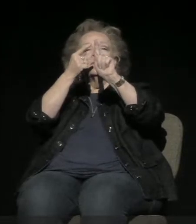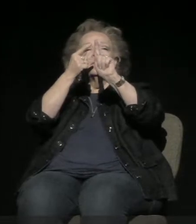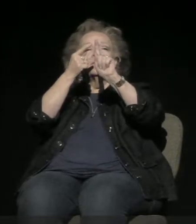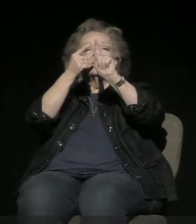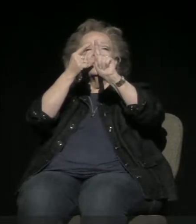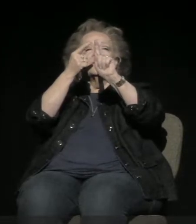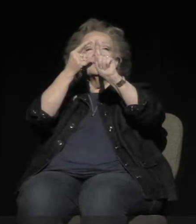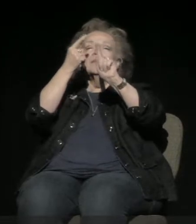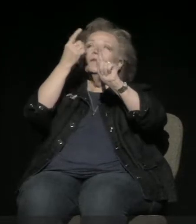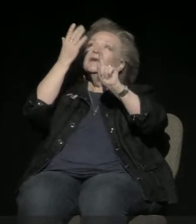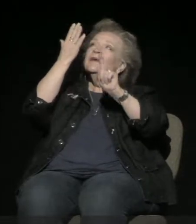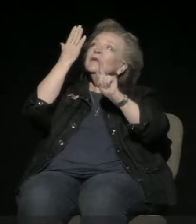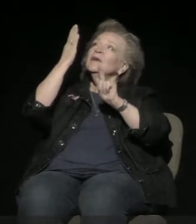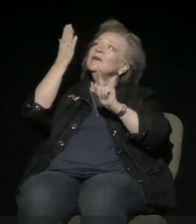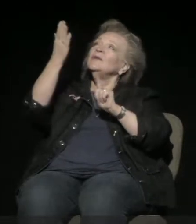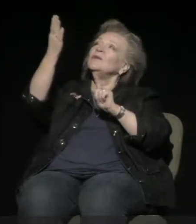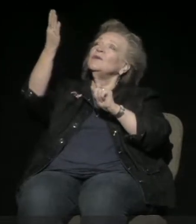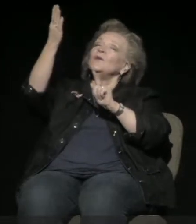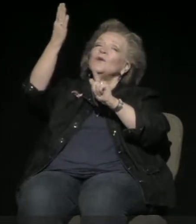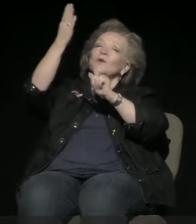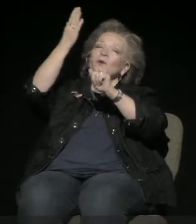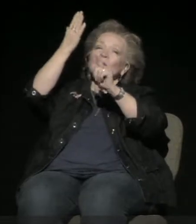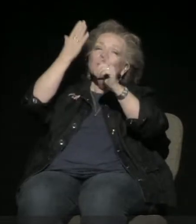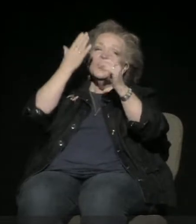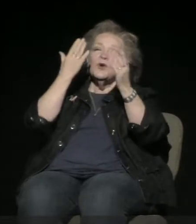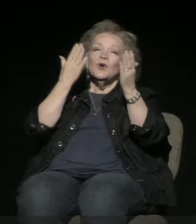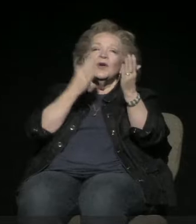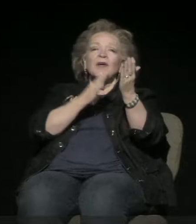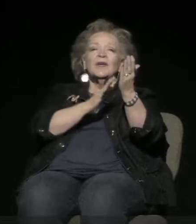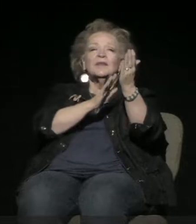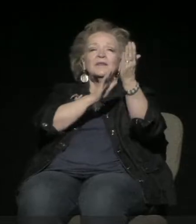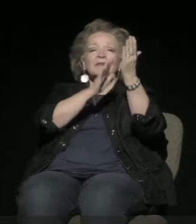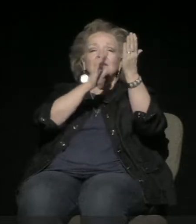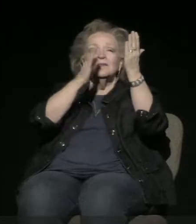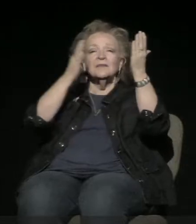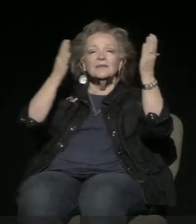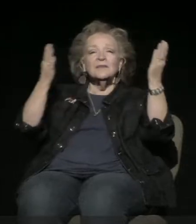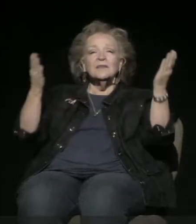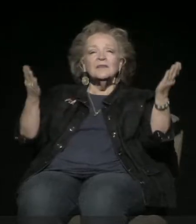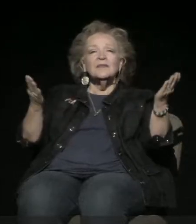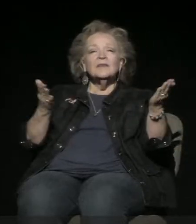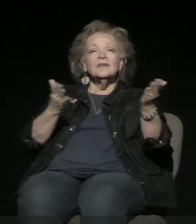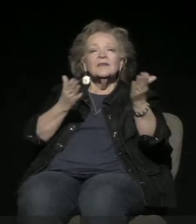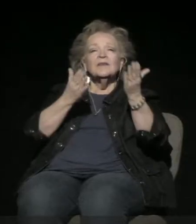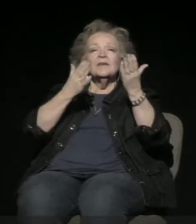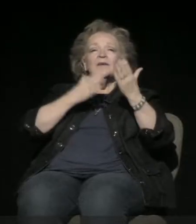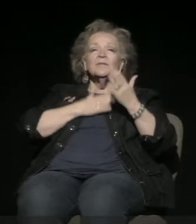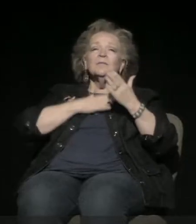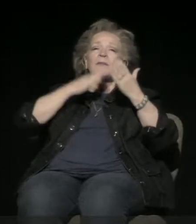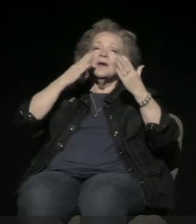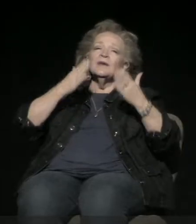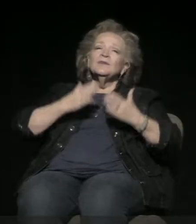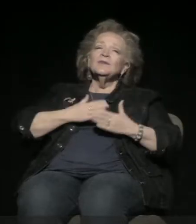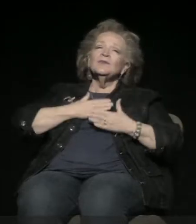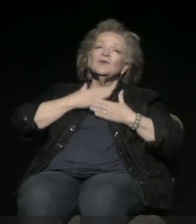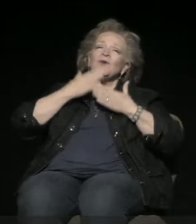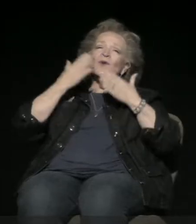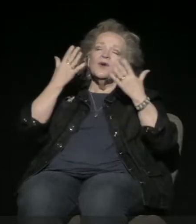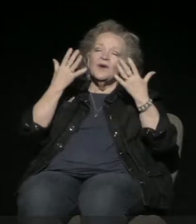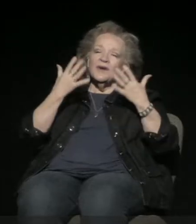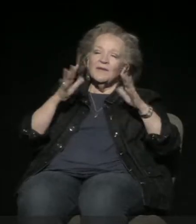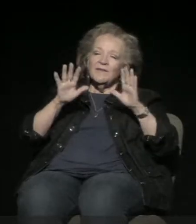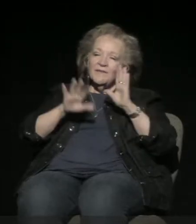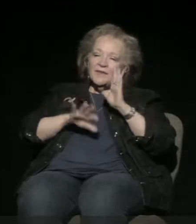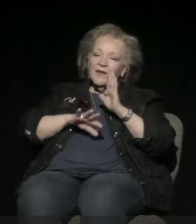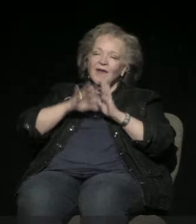In Your Presence Here My Joy Is Come